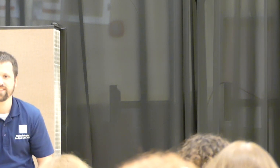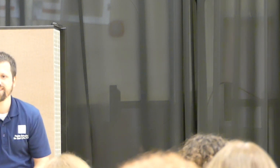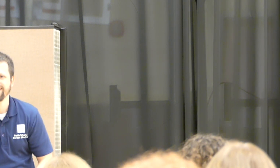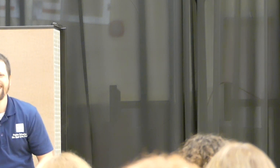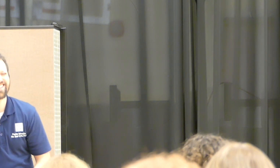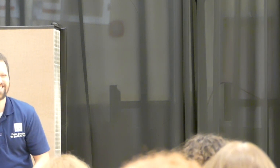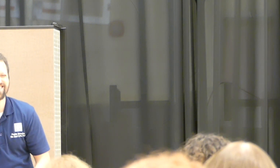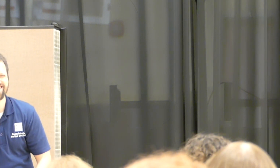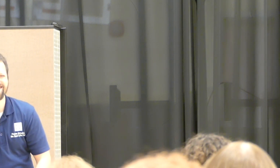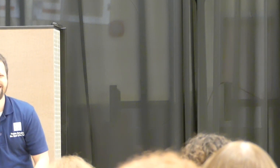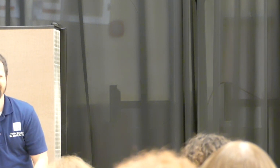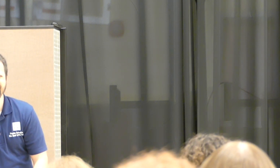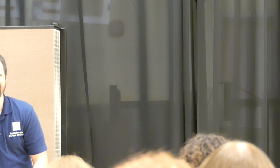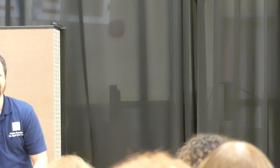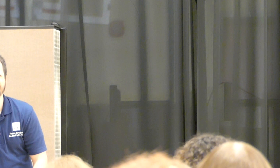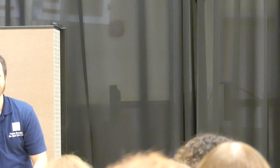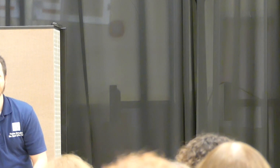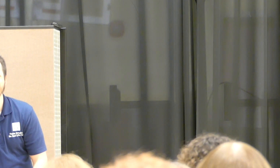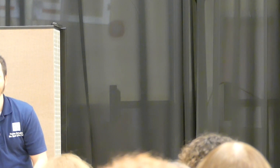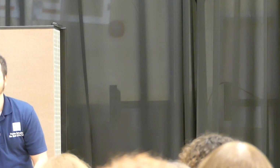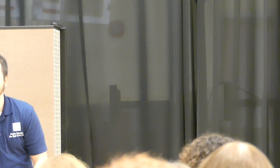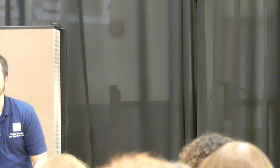that race, no way.